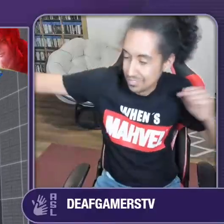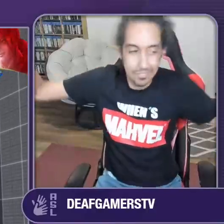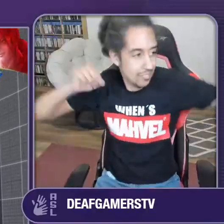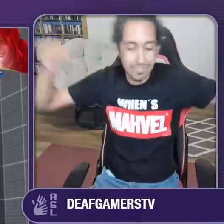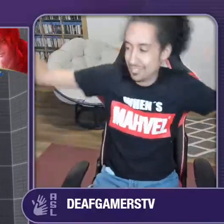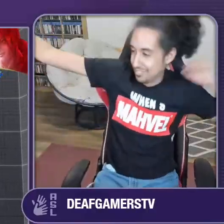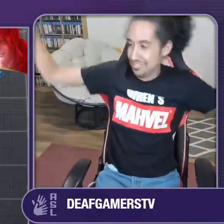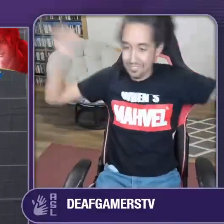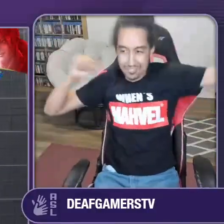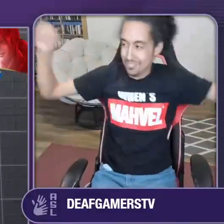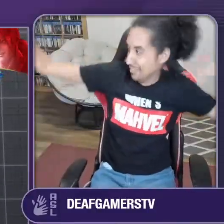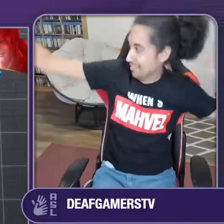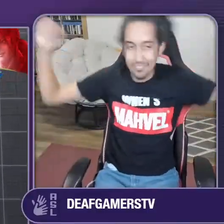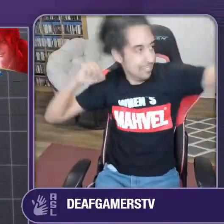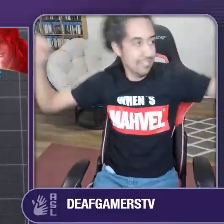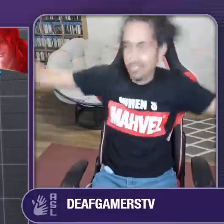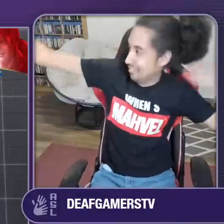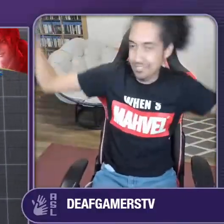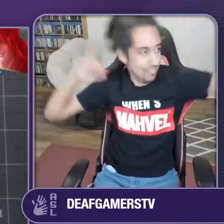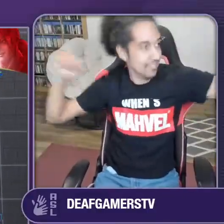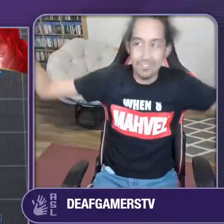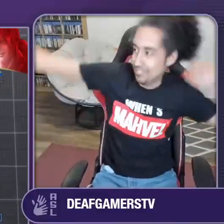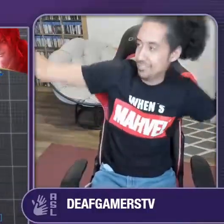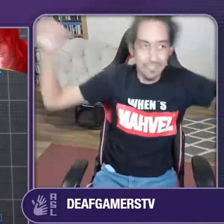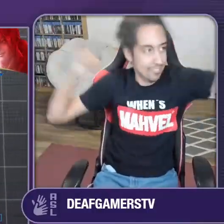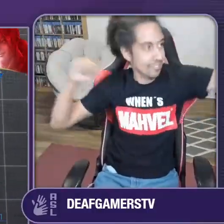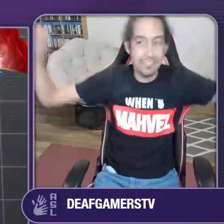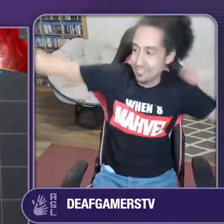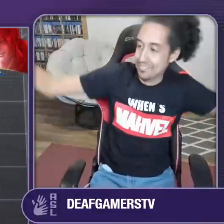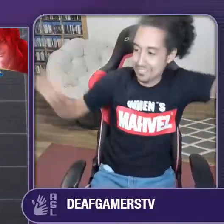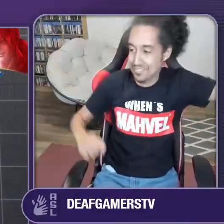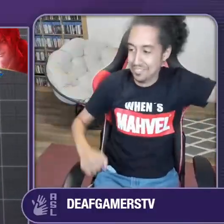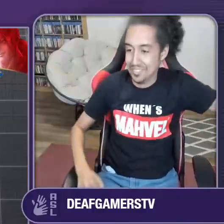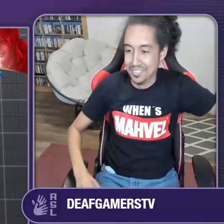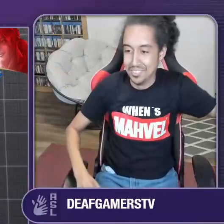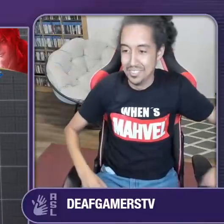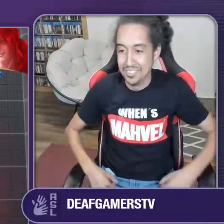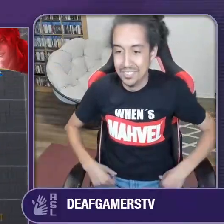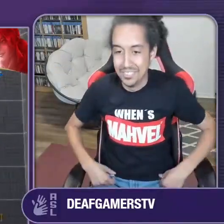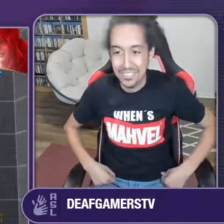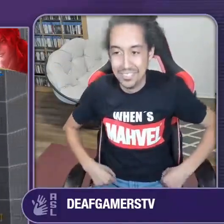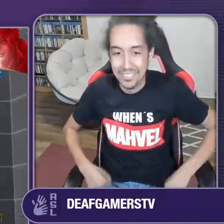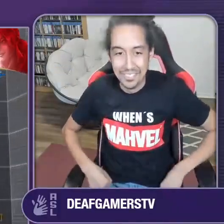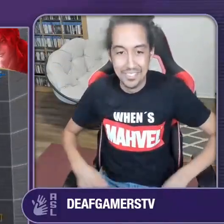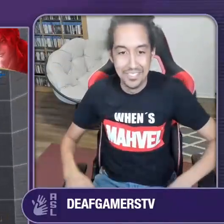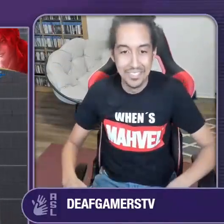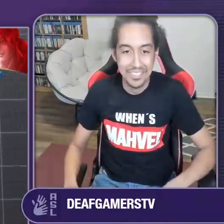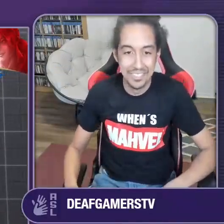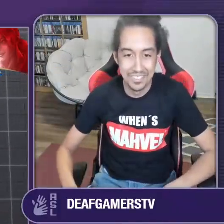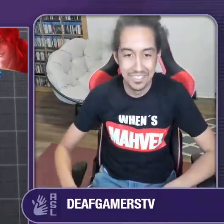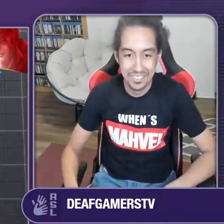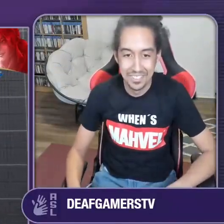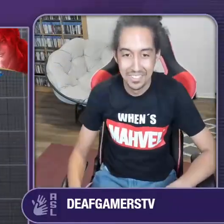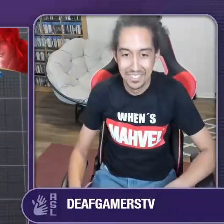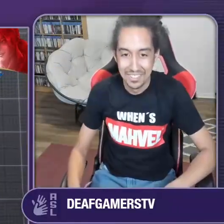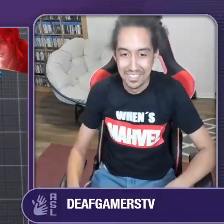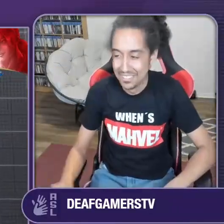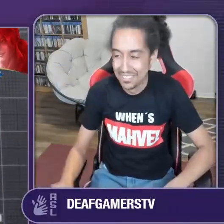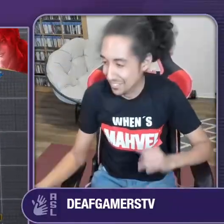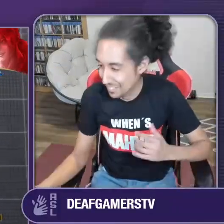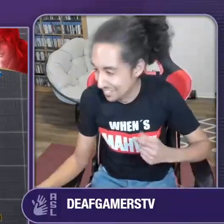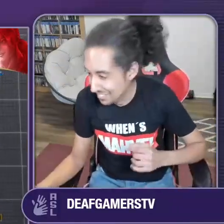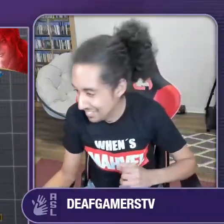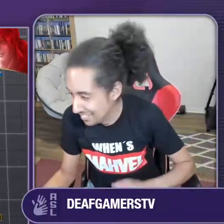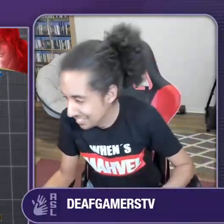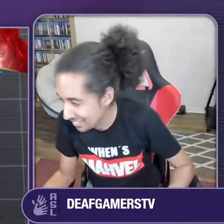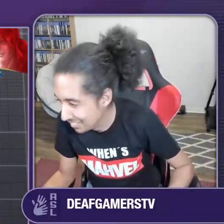us from the stream. And we got our ASL on here, so let's go. Party time. Wins Marvel. All right, but going right in, clipping